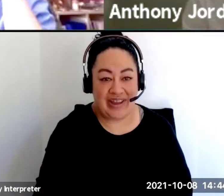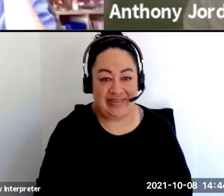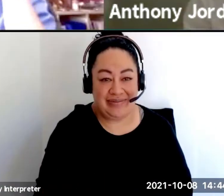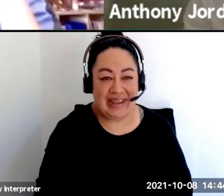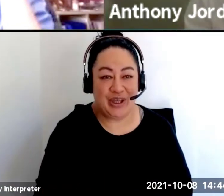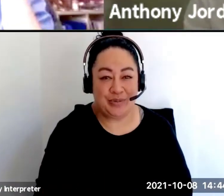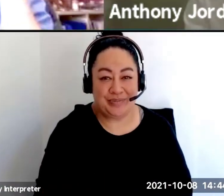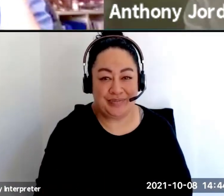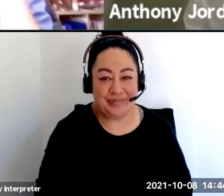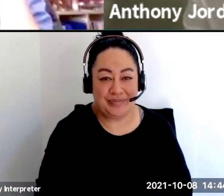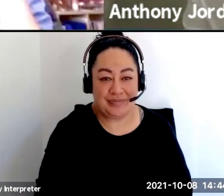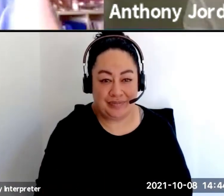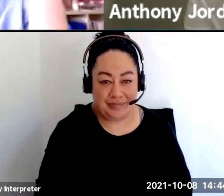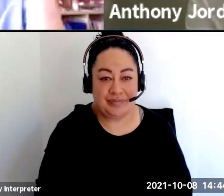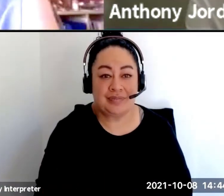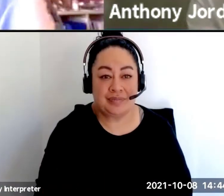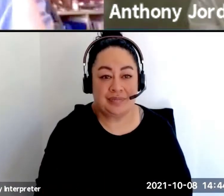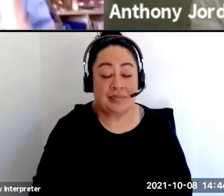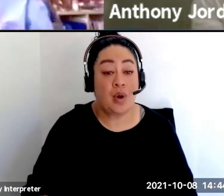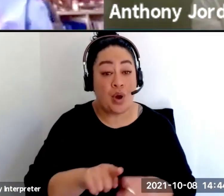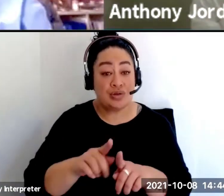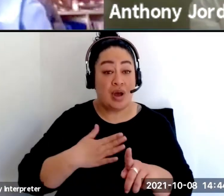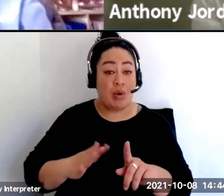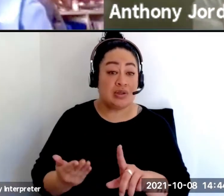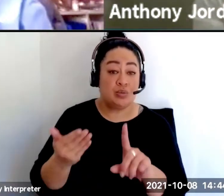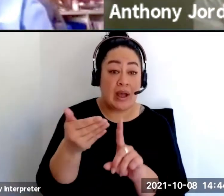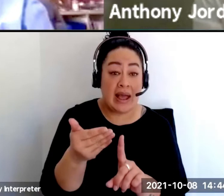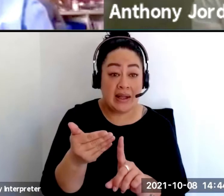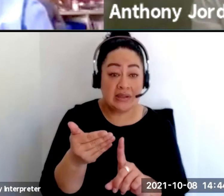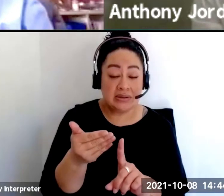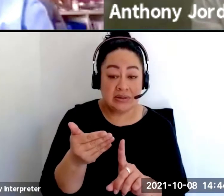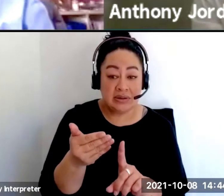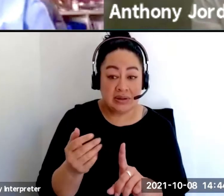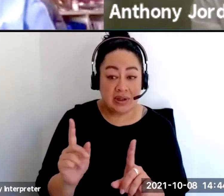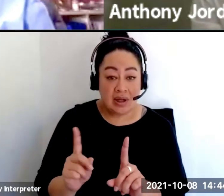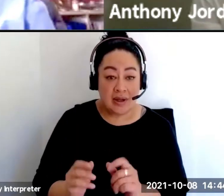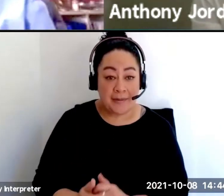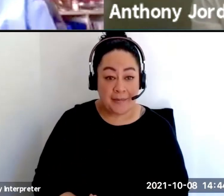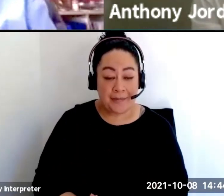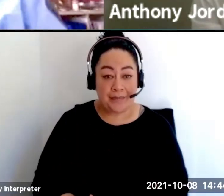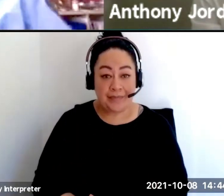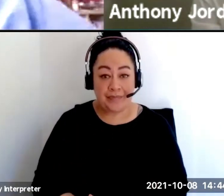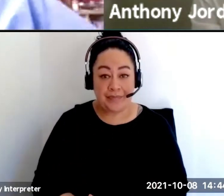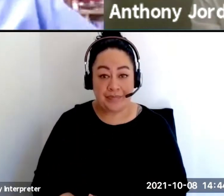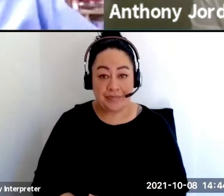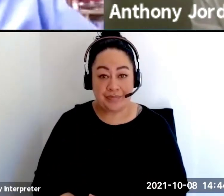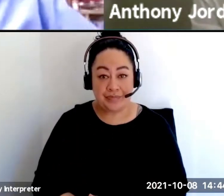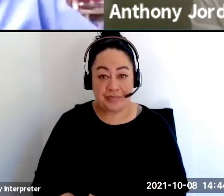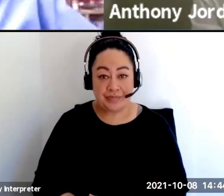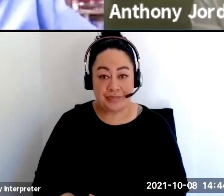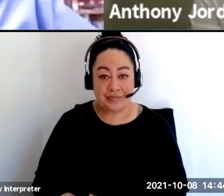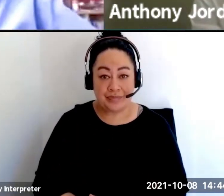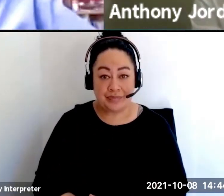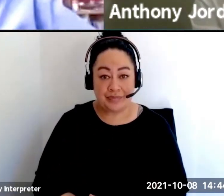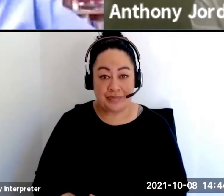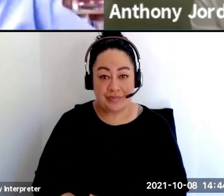All right, thank you. And to add to that, the the